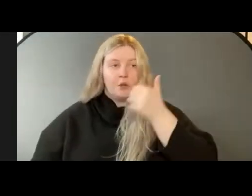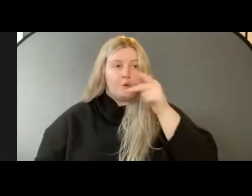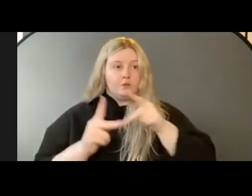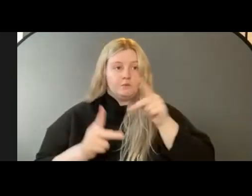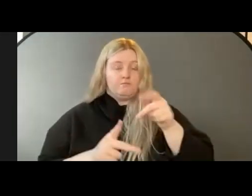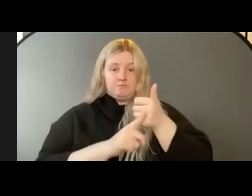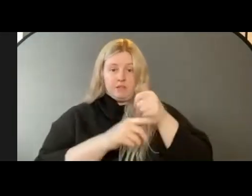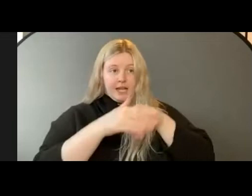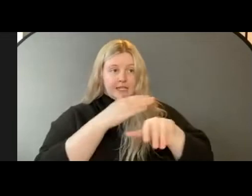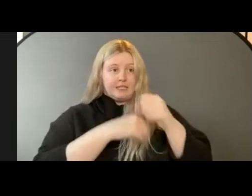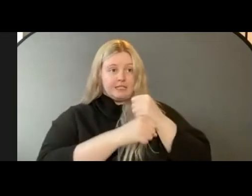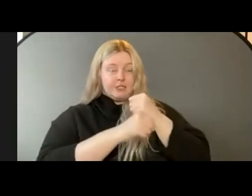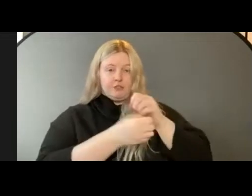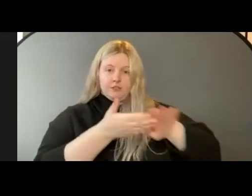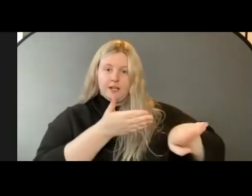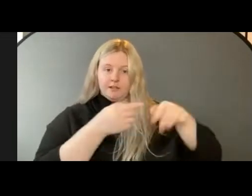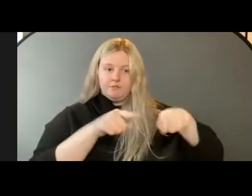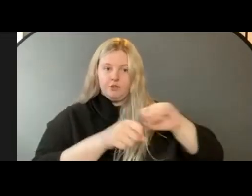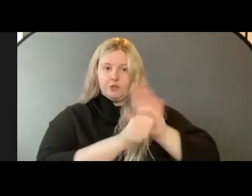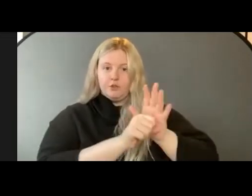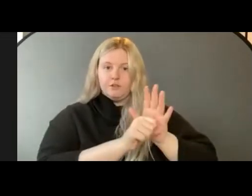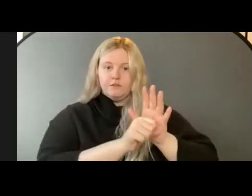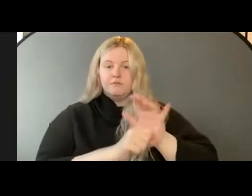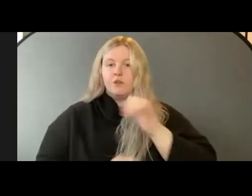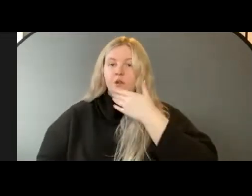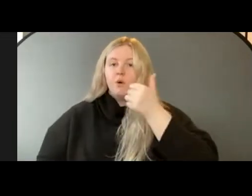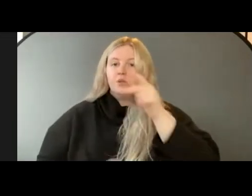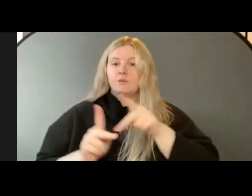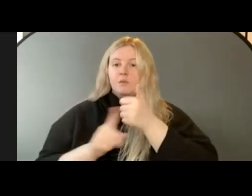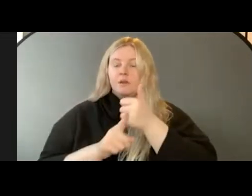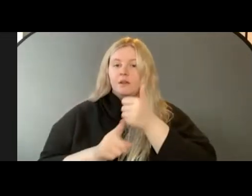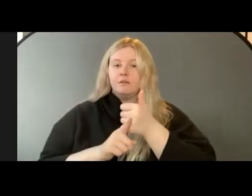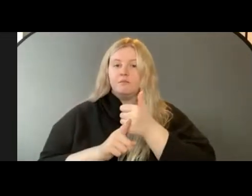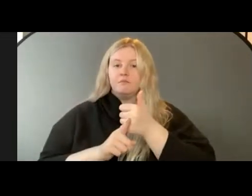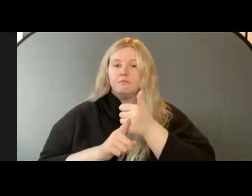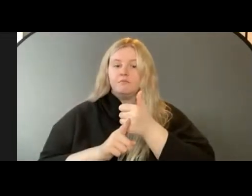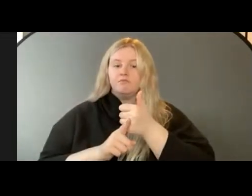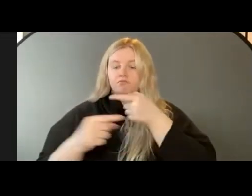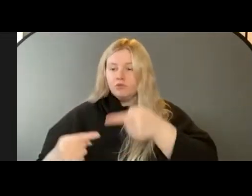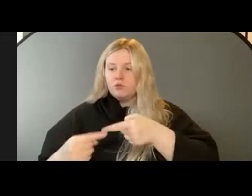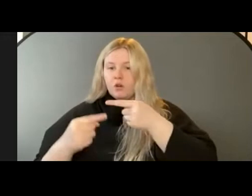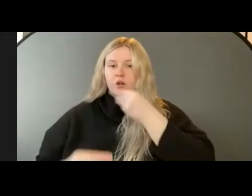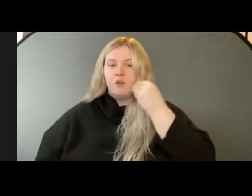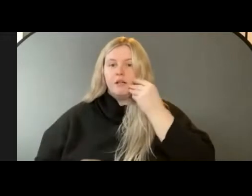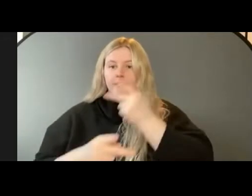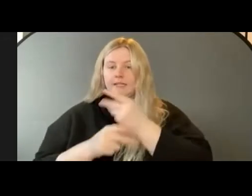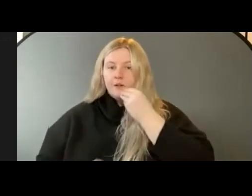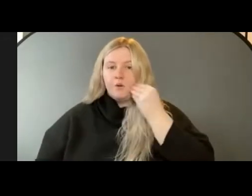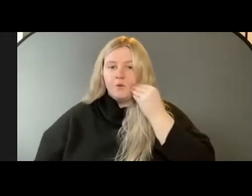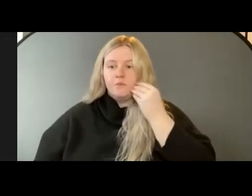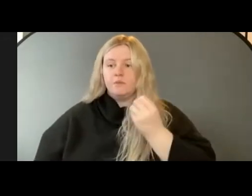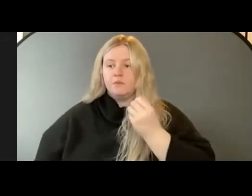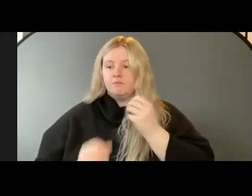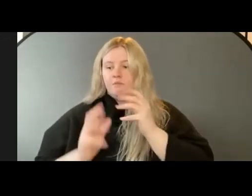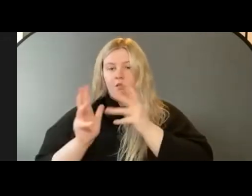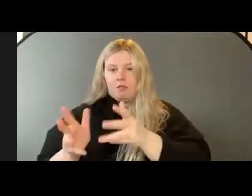the pandemic. As we know, older persons were left to die unaided in care homes. Despite years of warnings, with report after